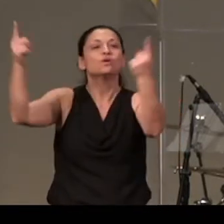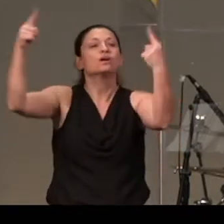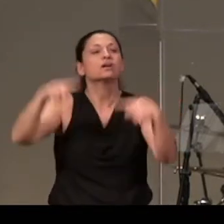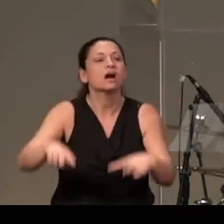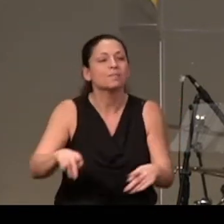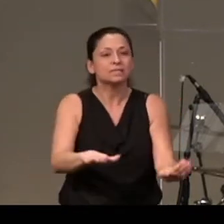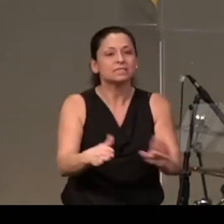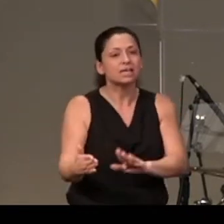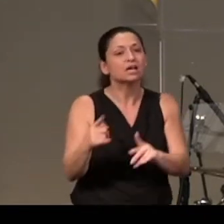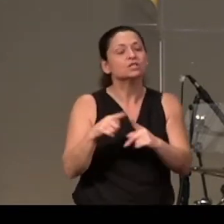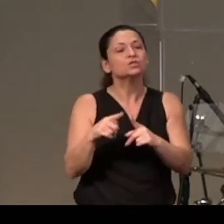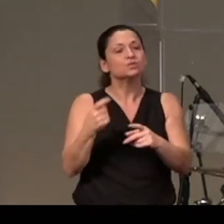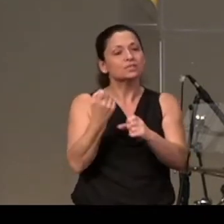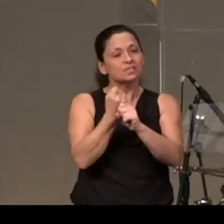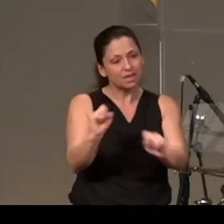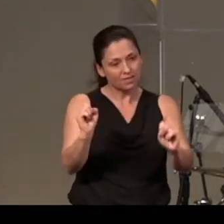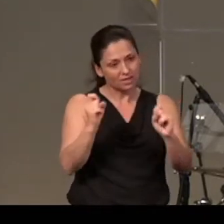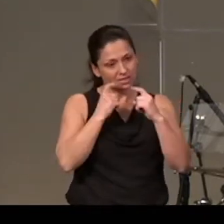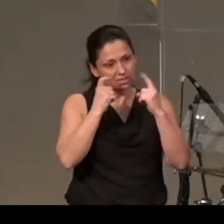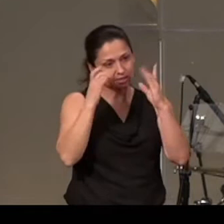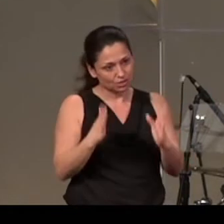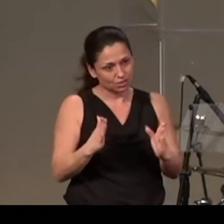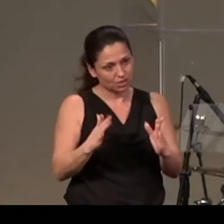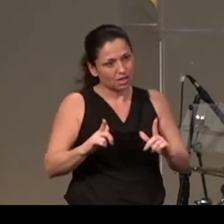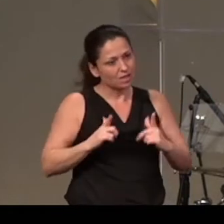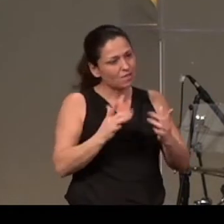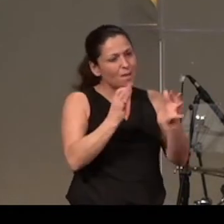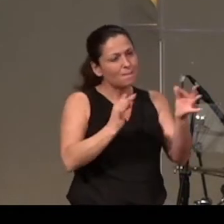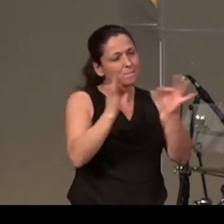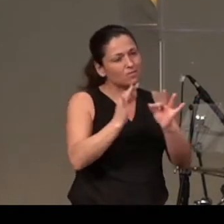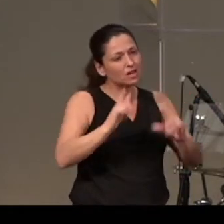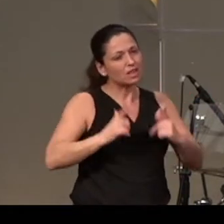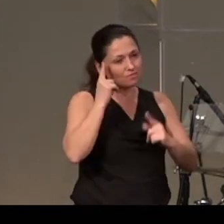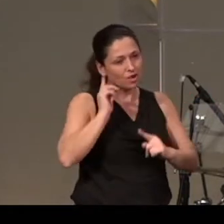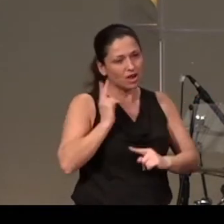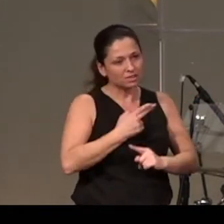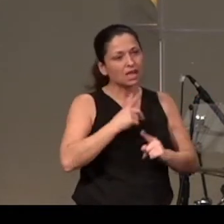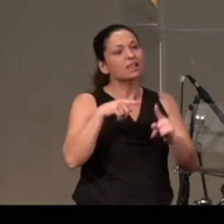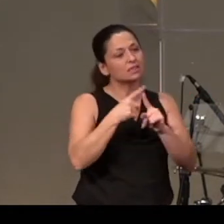life for us. Oh. And then he went to the cross,